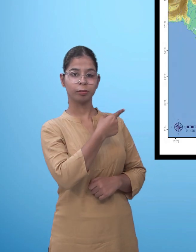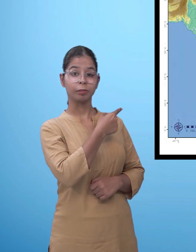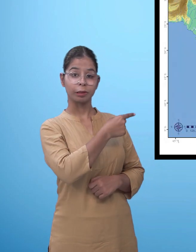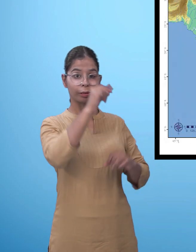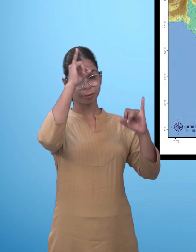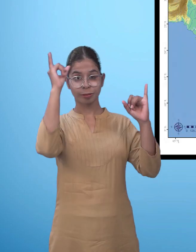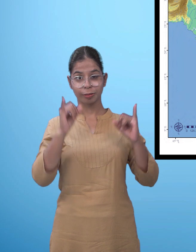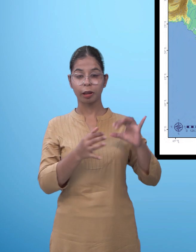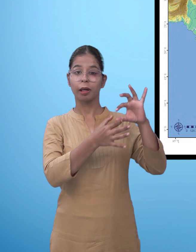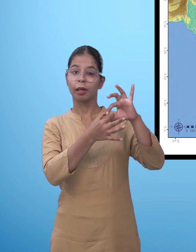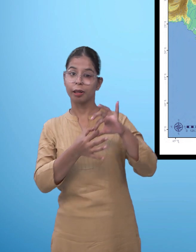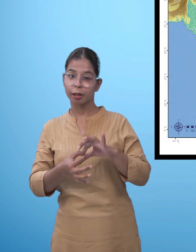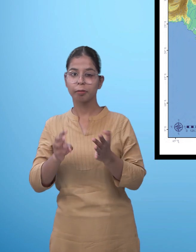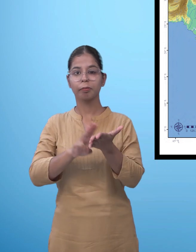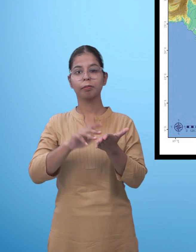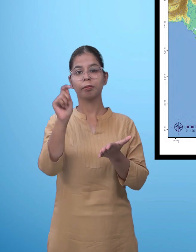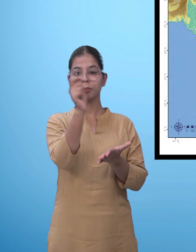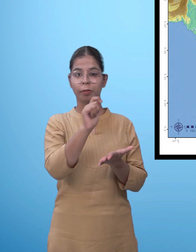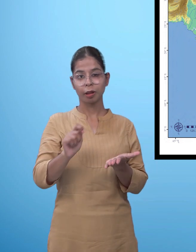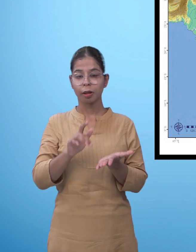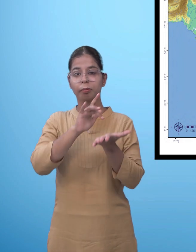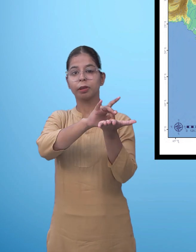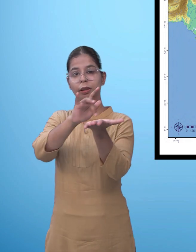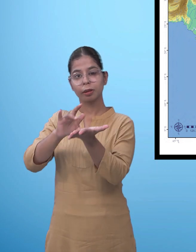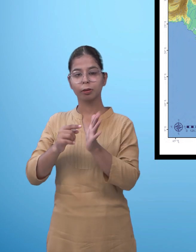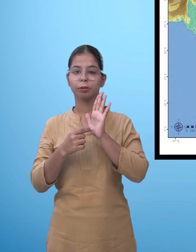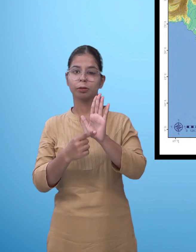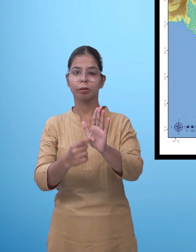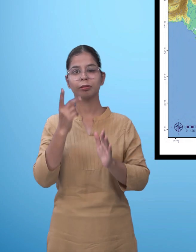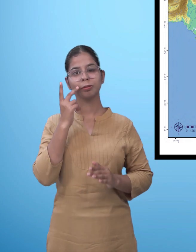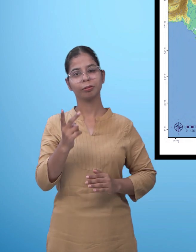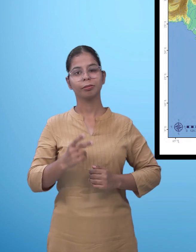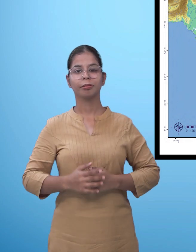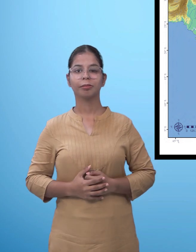5.4, map of a few regions listed in the Mahabharata.